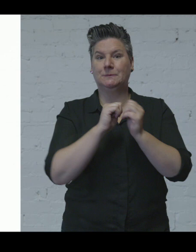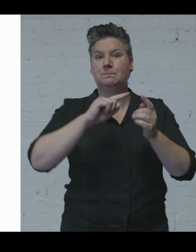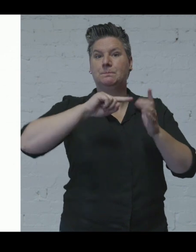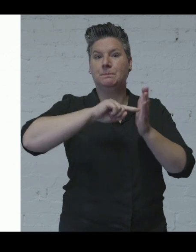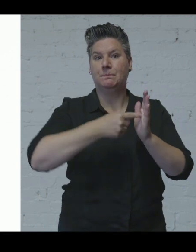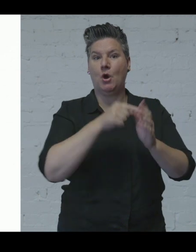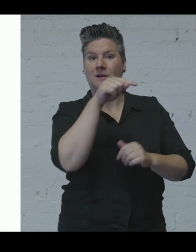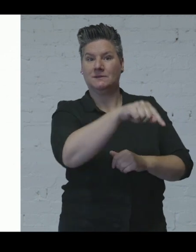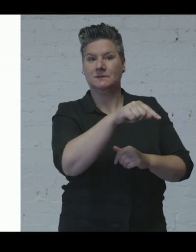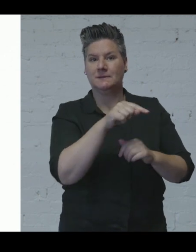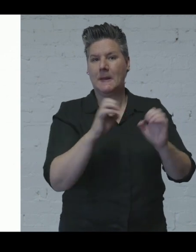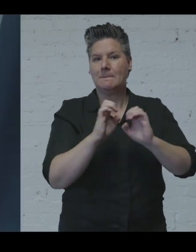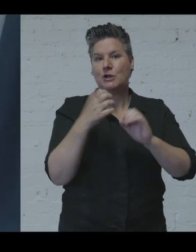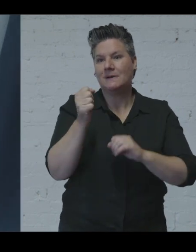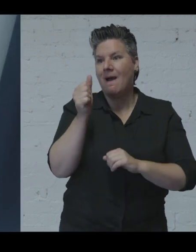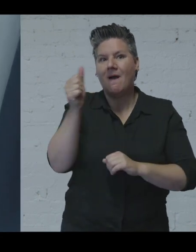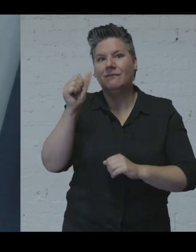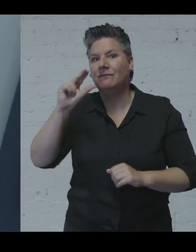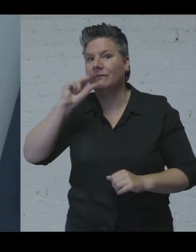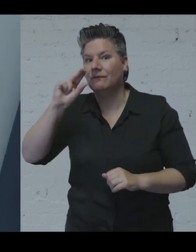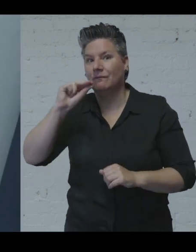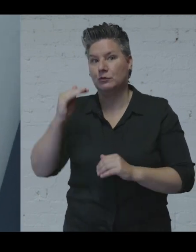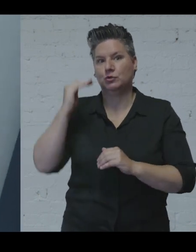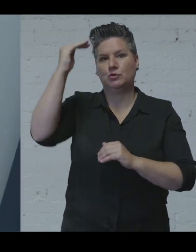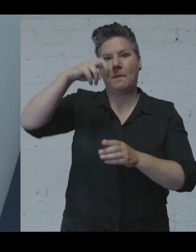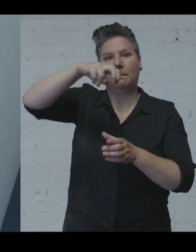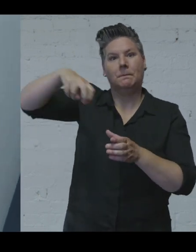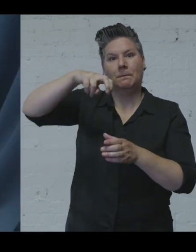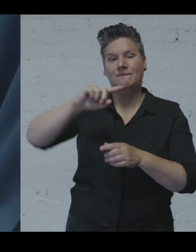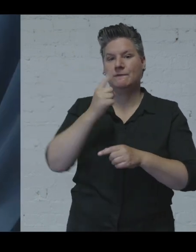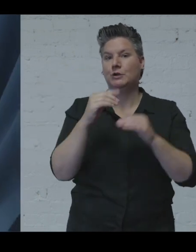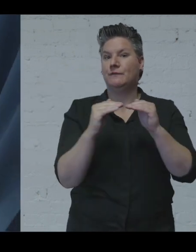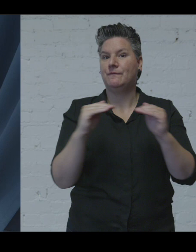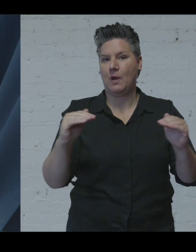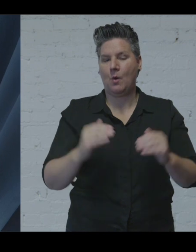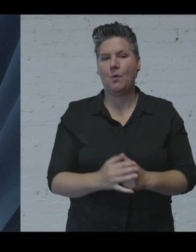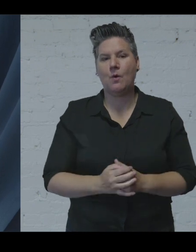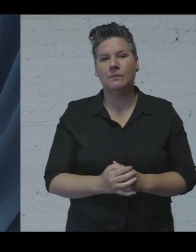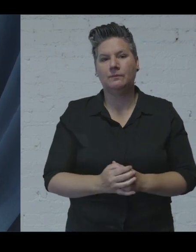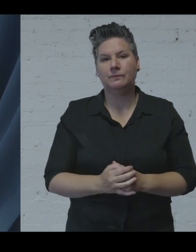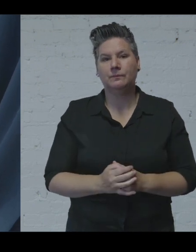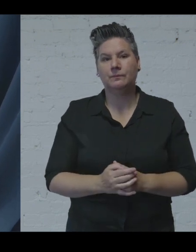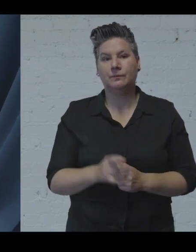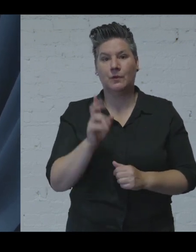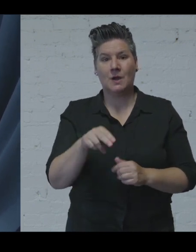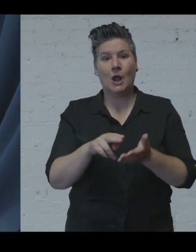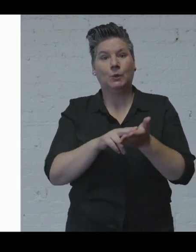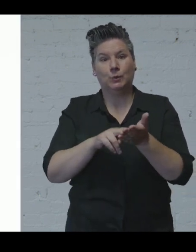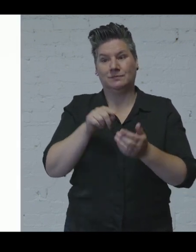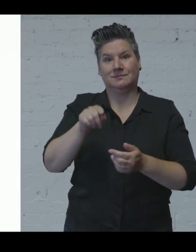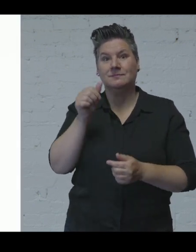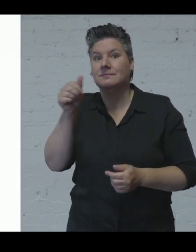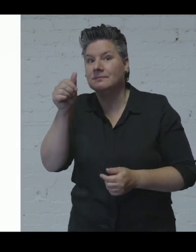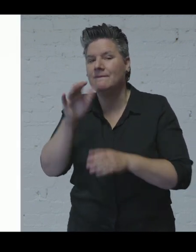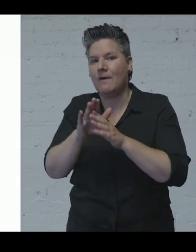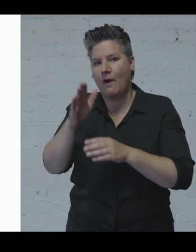intercom system at the top of the stairwell on the first floor. You can use this to let the museum team know where you are. The